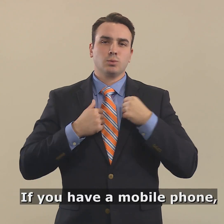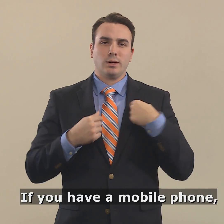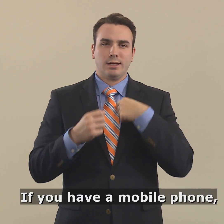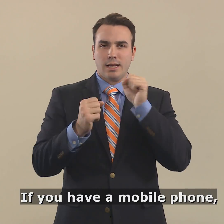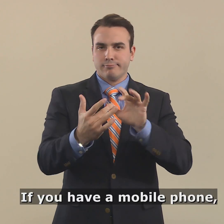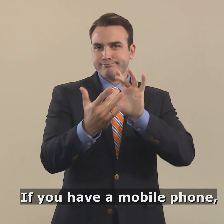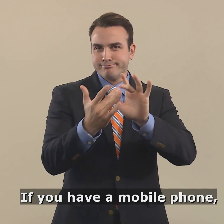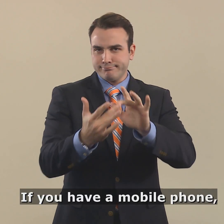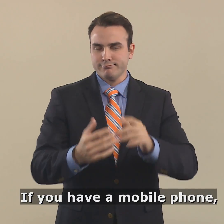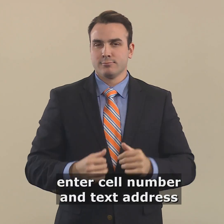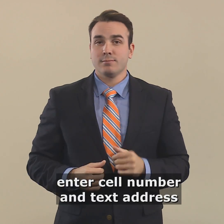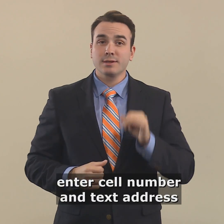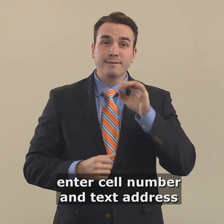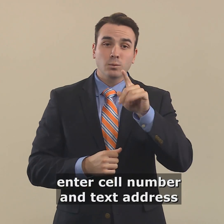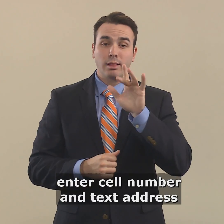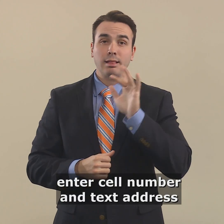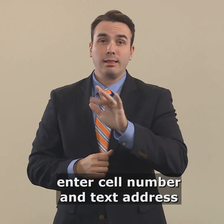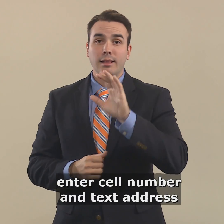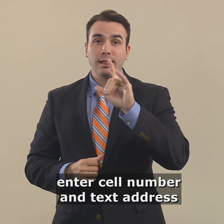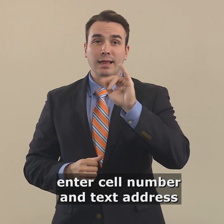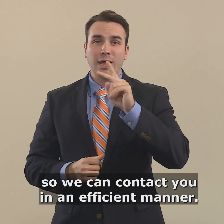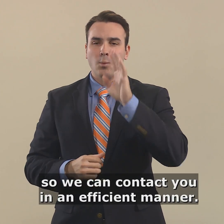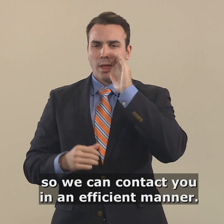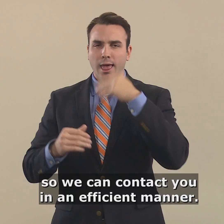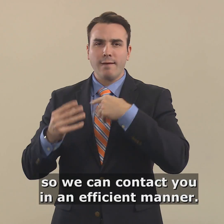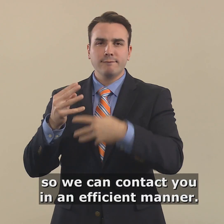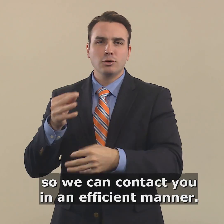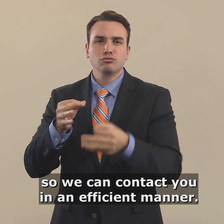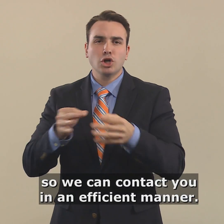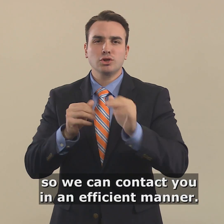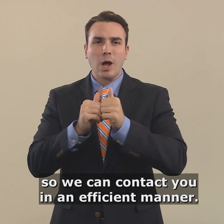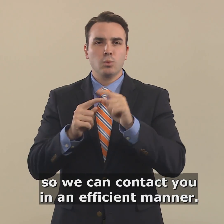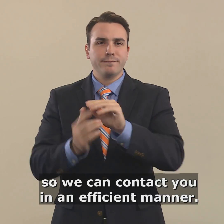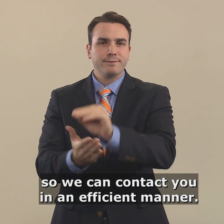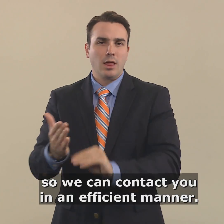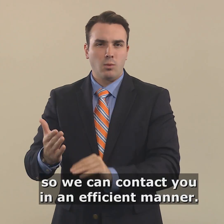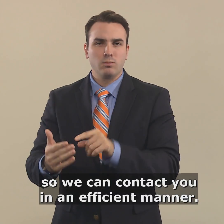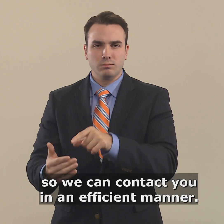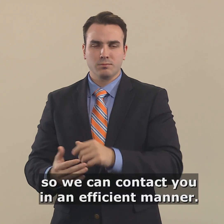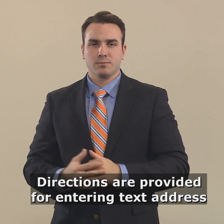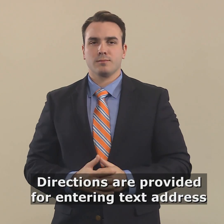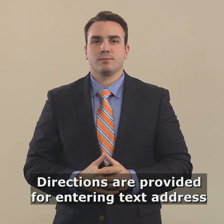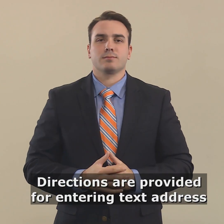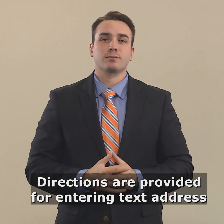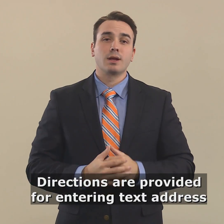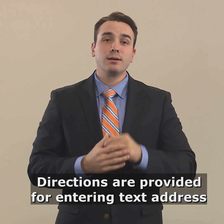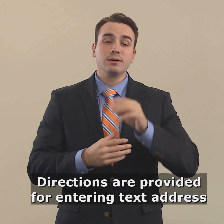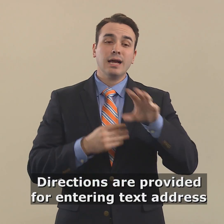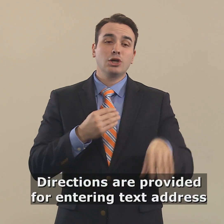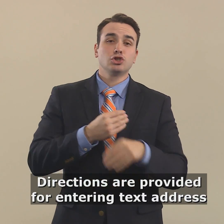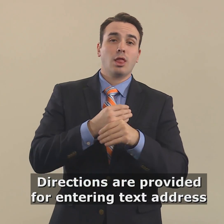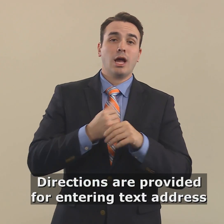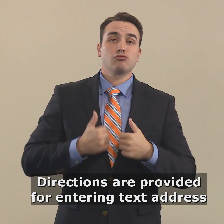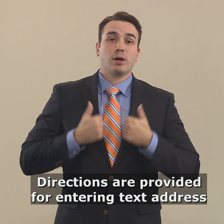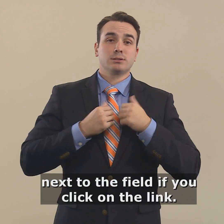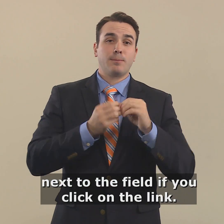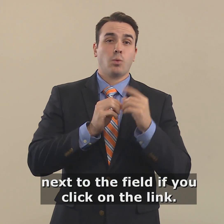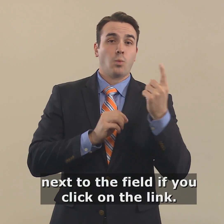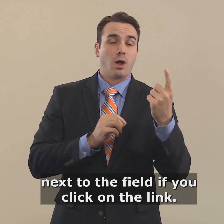mobile phone, enter cell number and text address so we can contact you in an efficient manner. Directions are provided for entering text address next to the